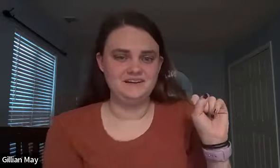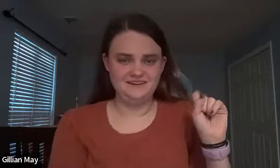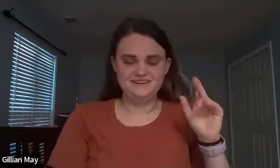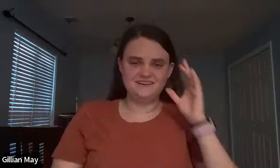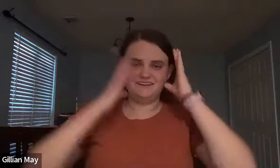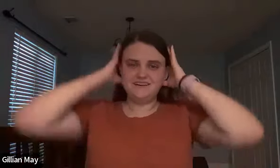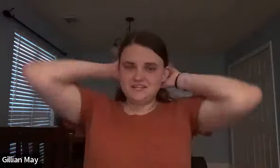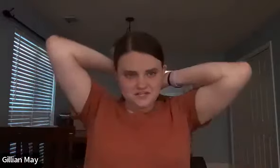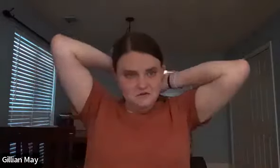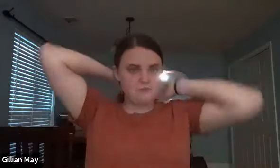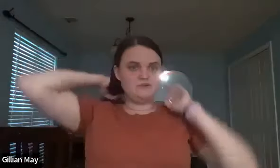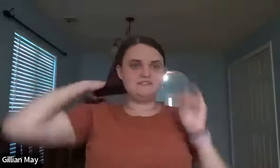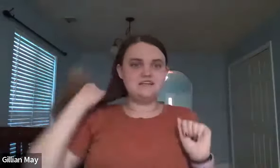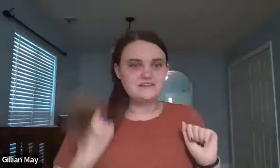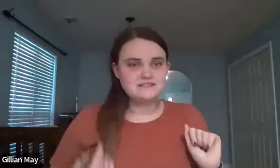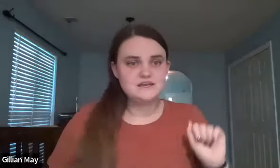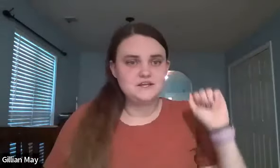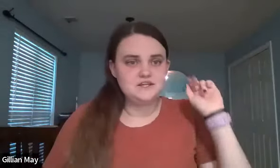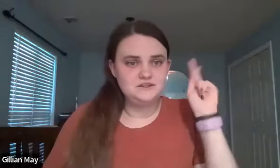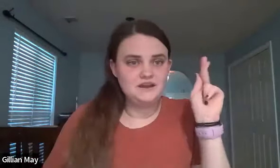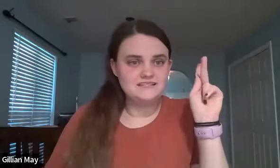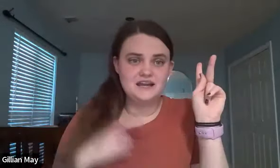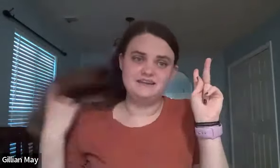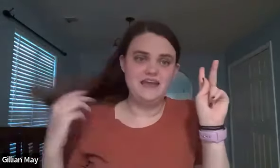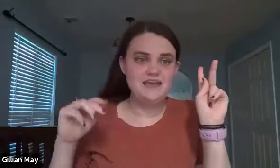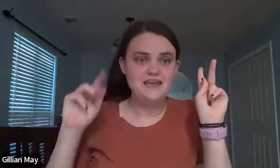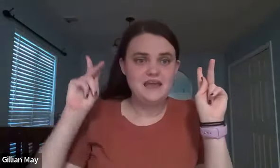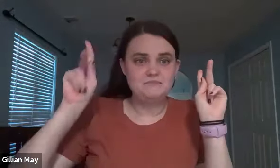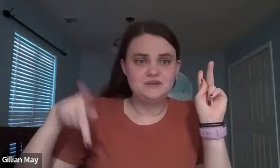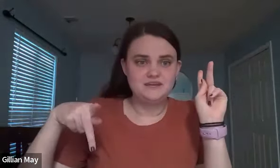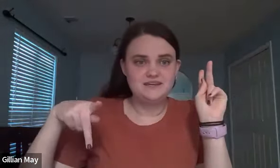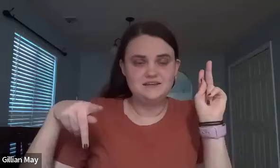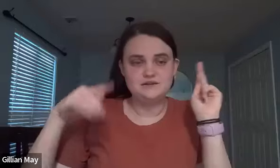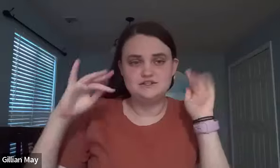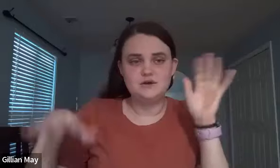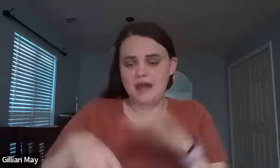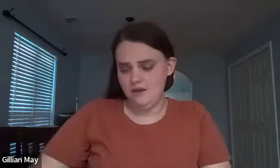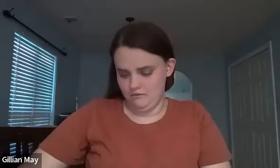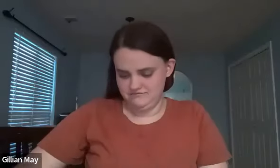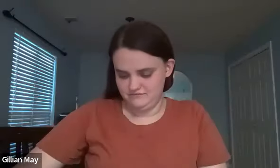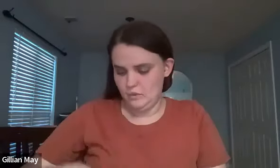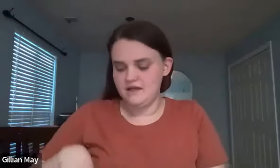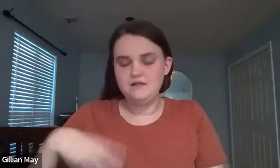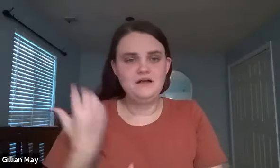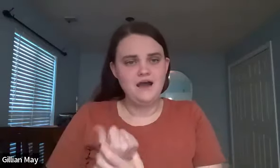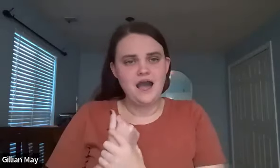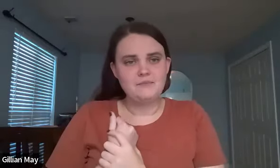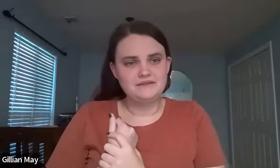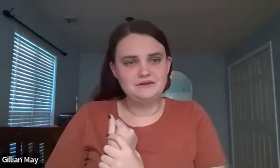Good, good, good, good. You know, I'm going to say this. You guys got K and P so out. Well, I'm a little